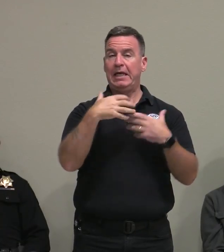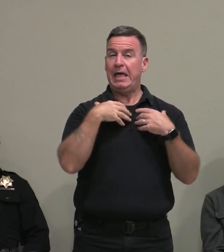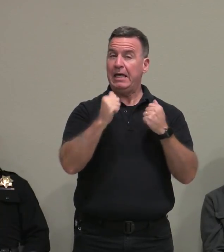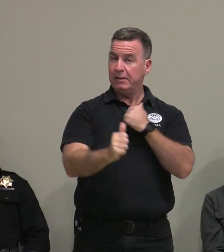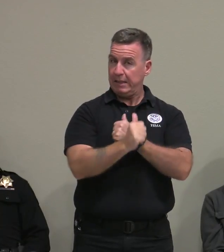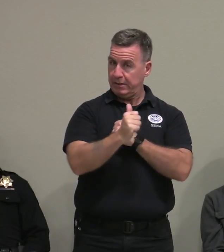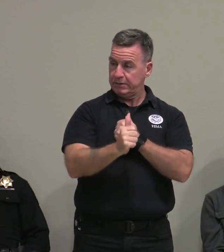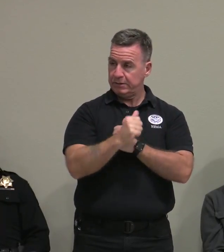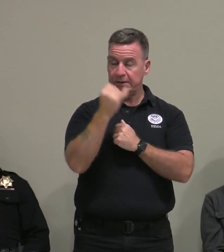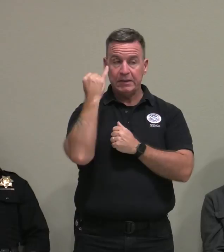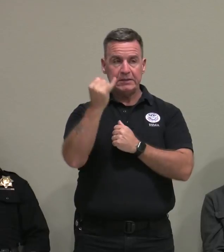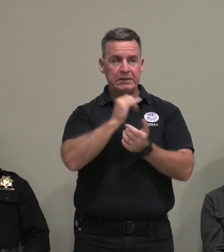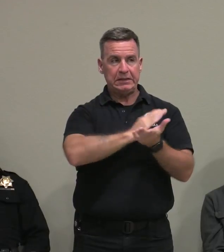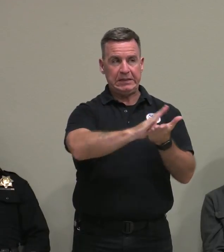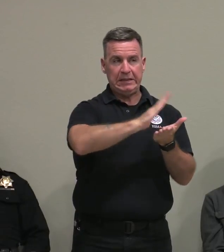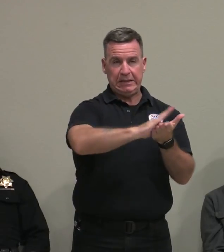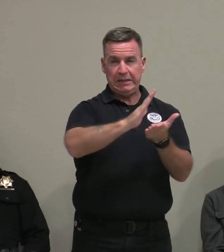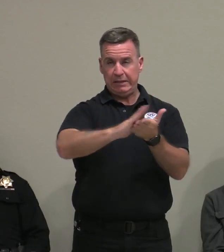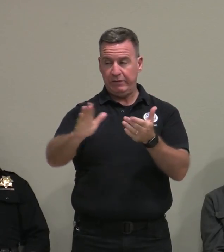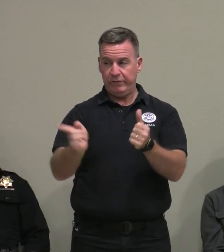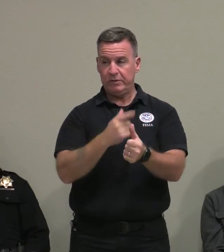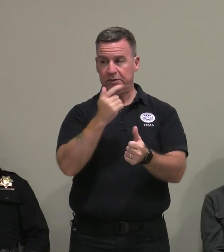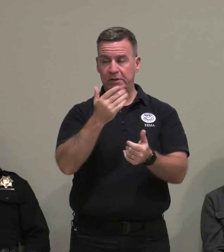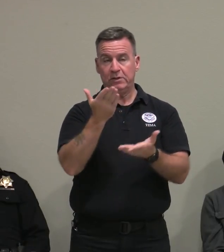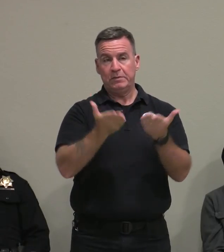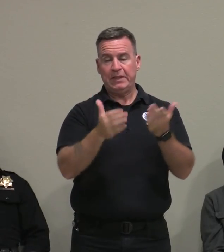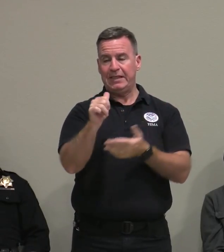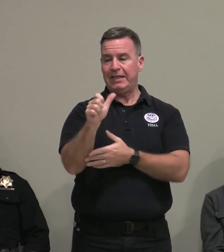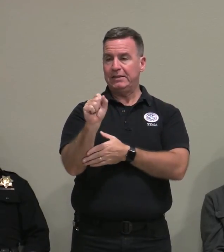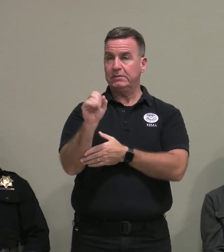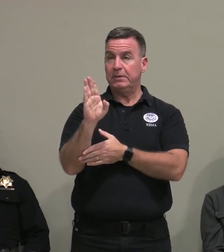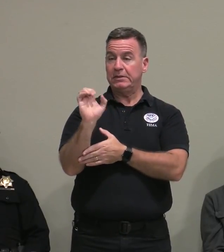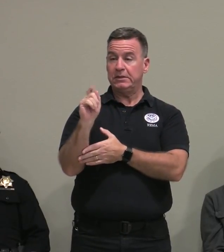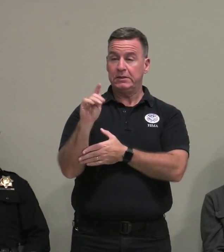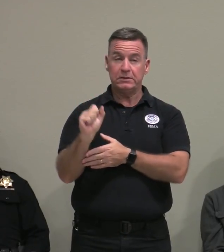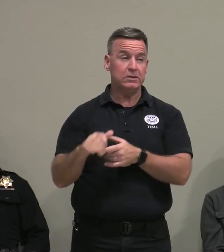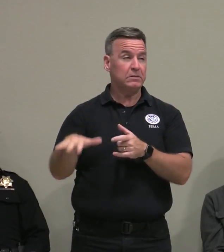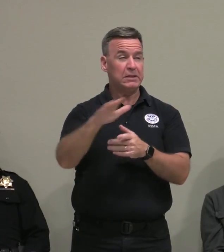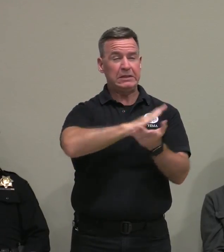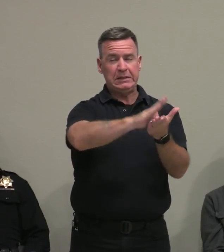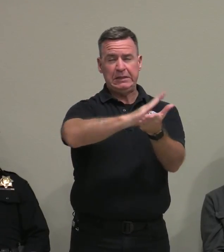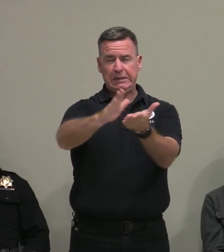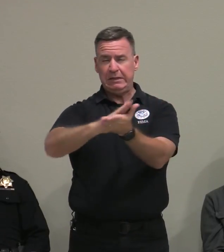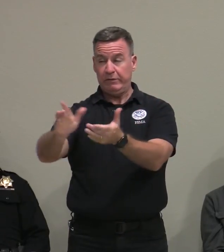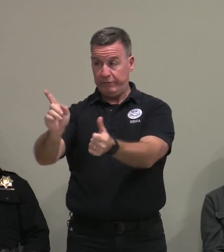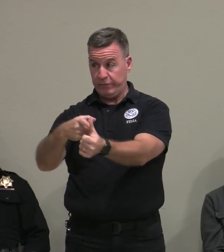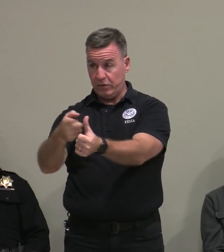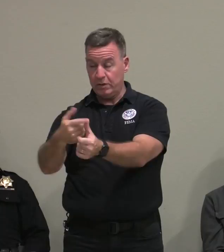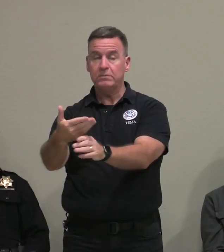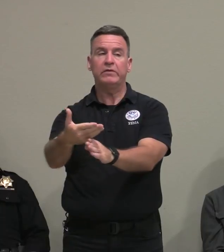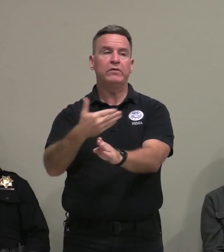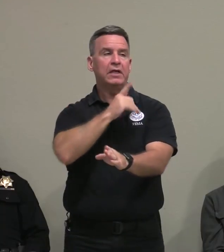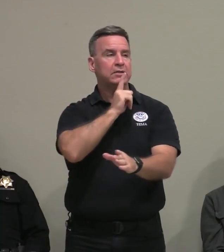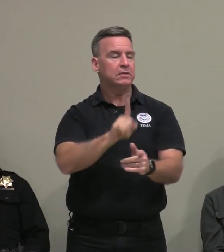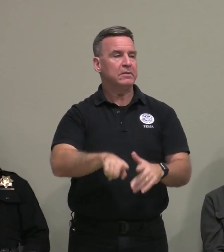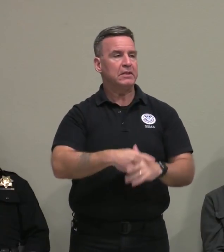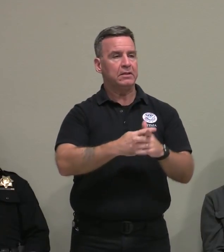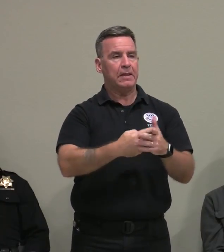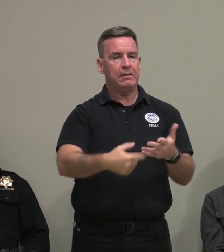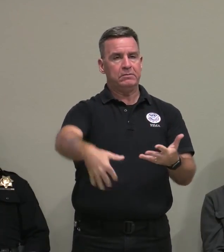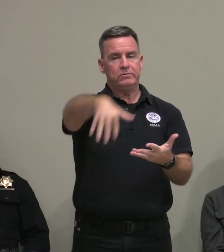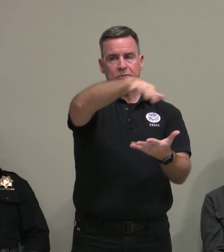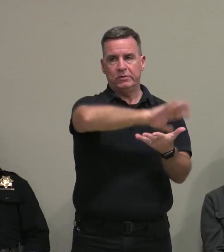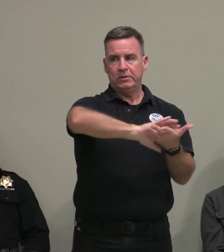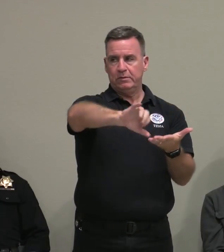And the idea is to clear that. There could be some asbestos there. Clear that off before we actually begin the debris